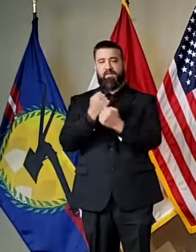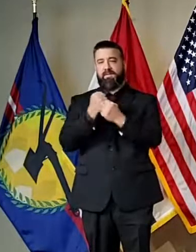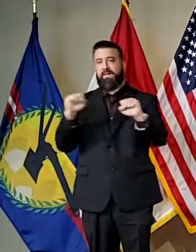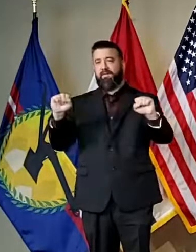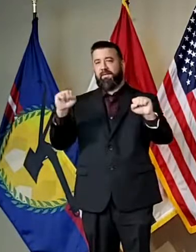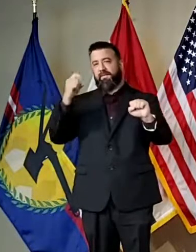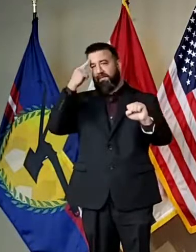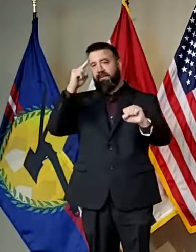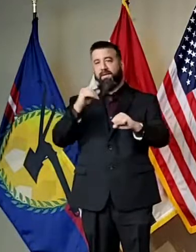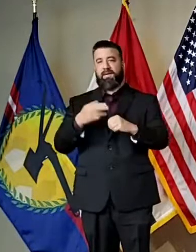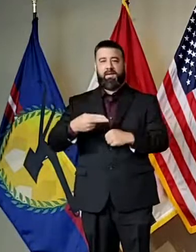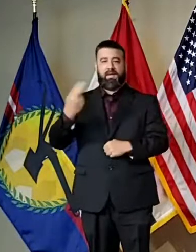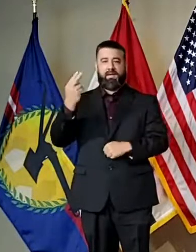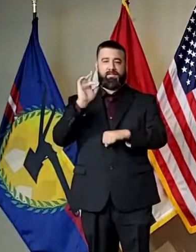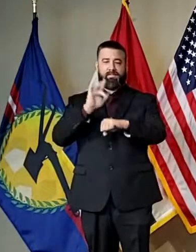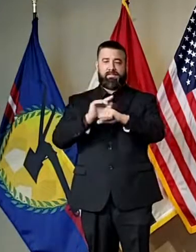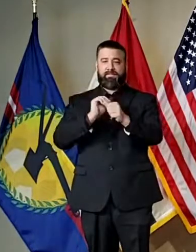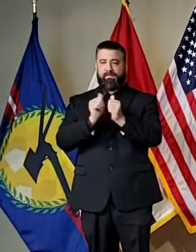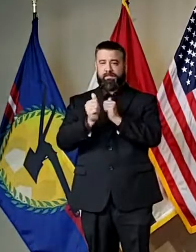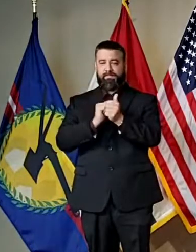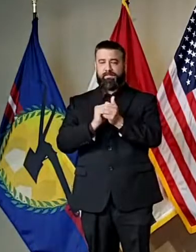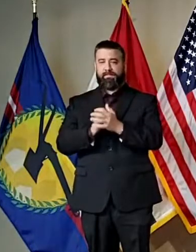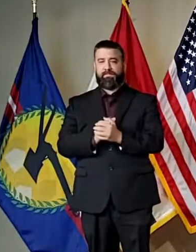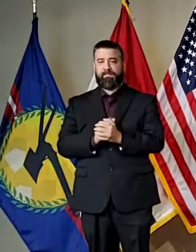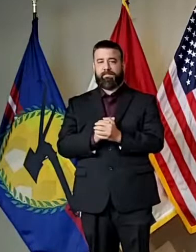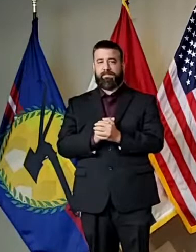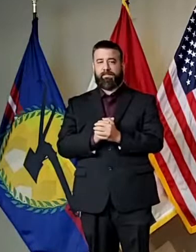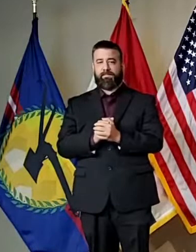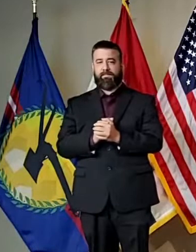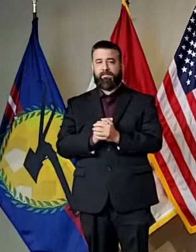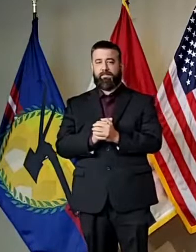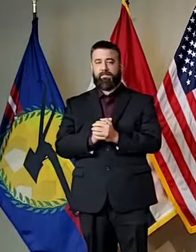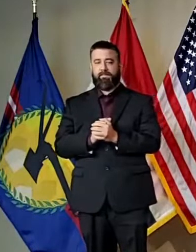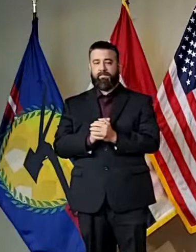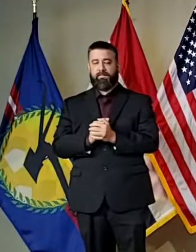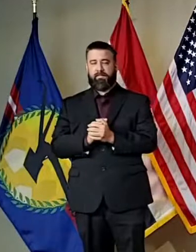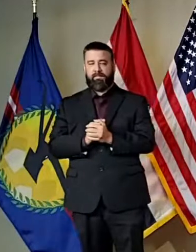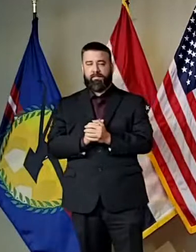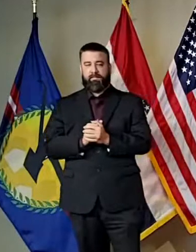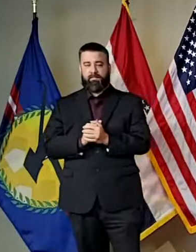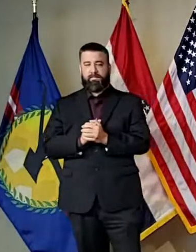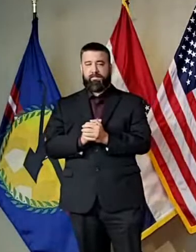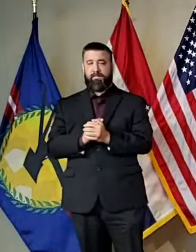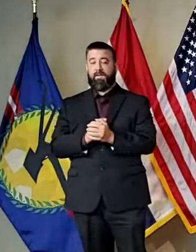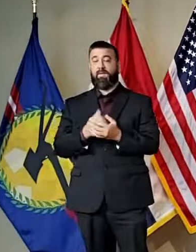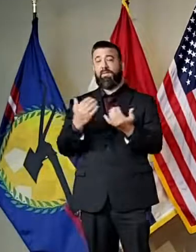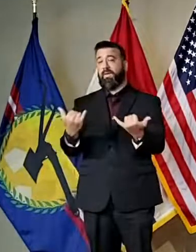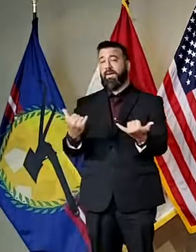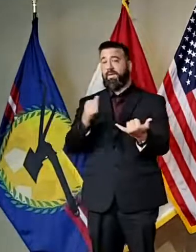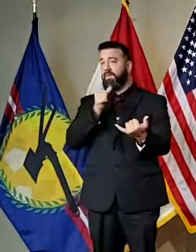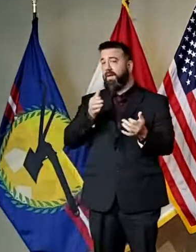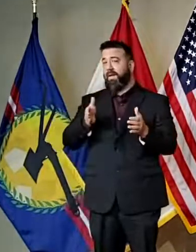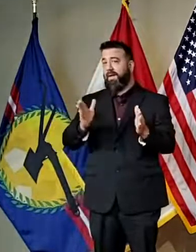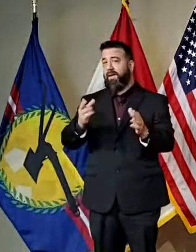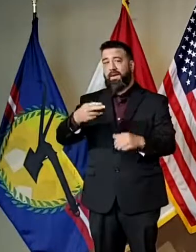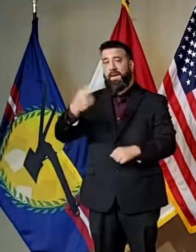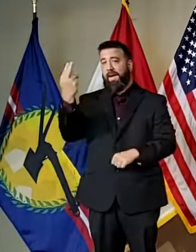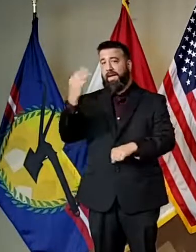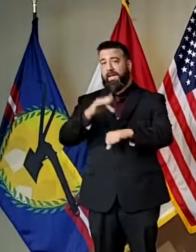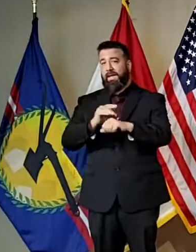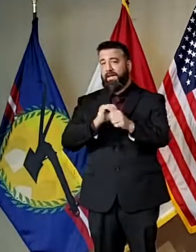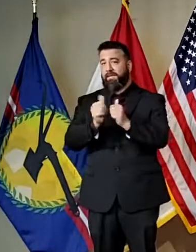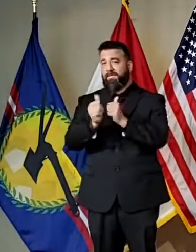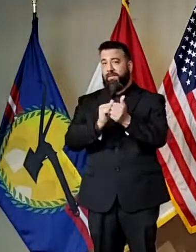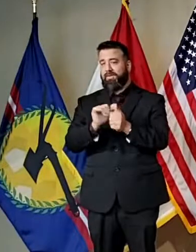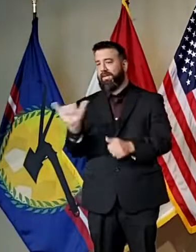sports among high school students. And although we are not permitting games and high-contact sports for high school students yet, such as